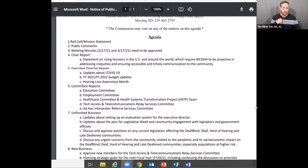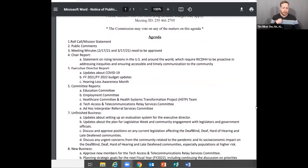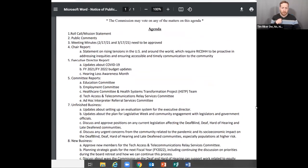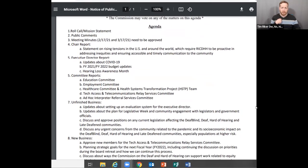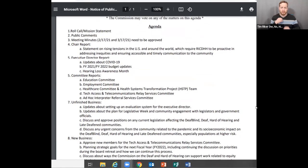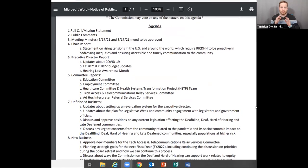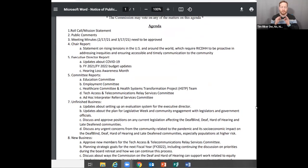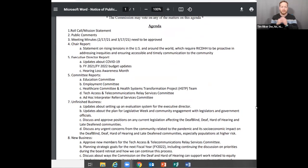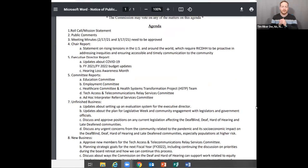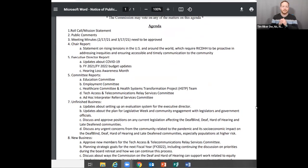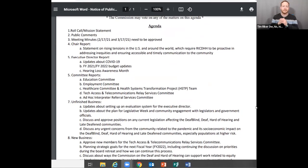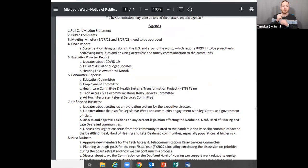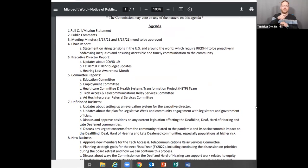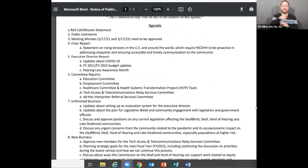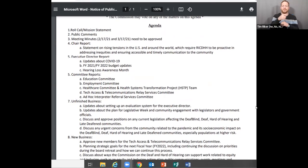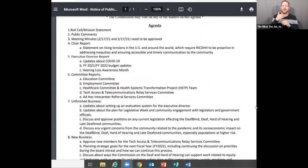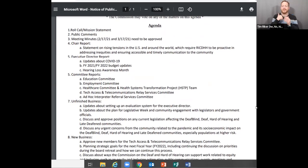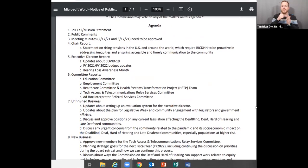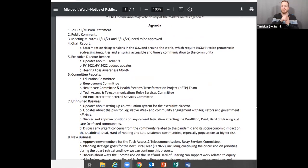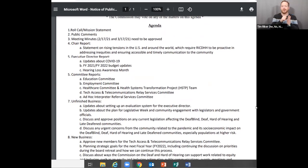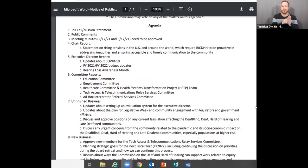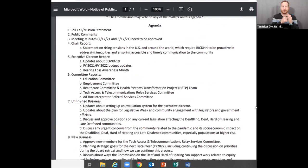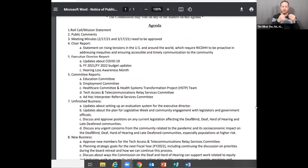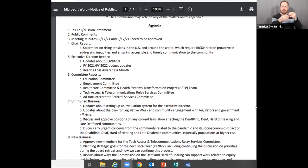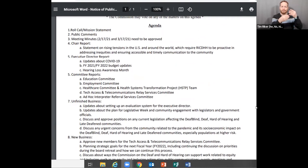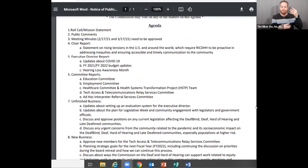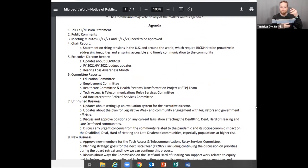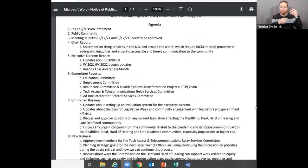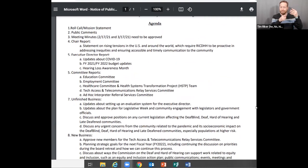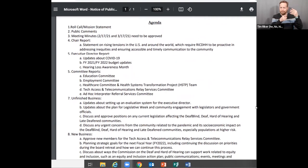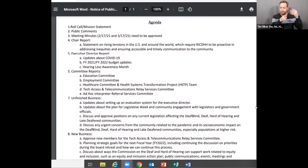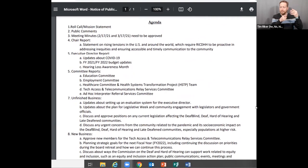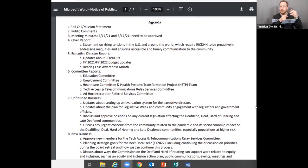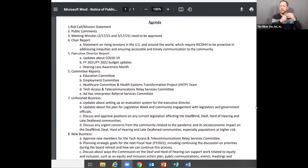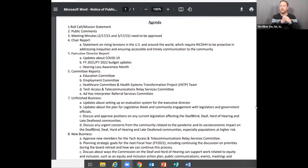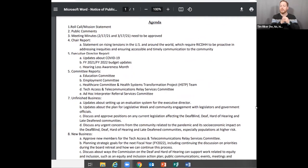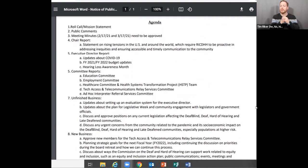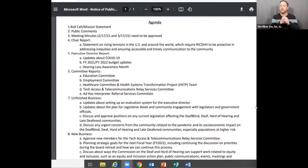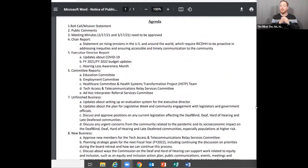Okay, can you all see me? Okay, so you'll see the agenda on the screen here.